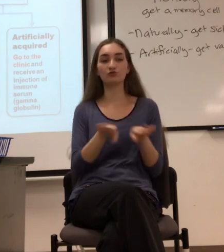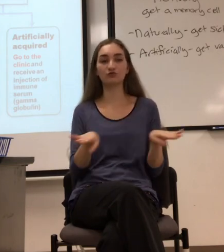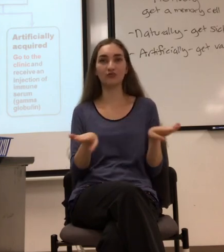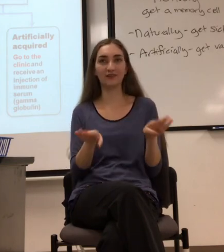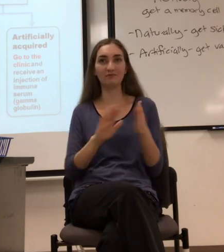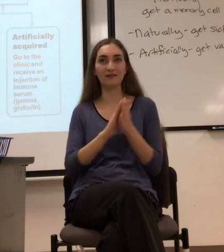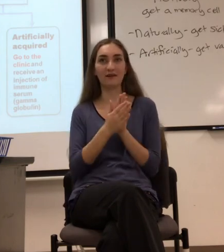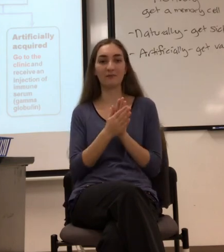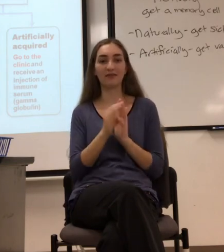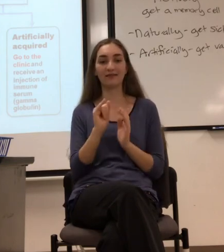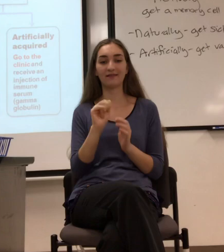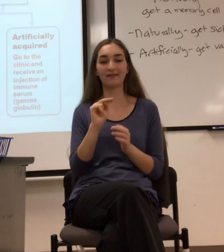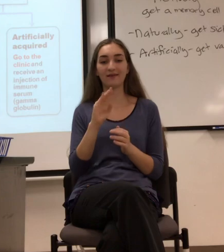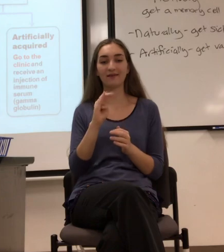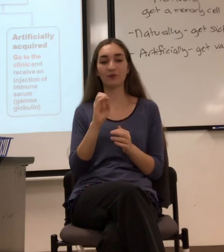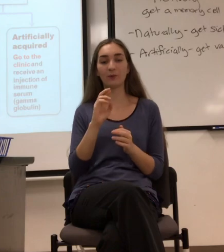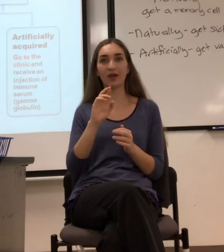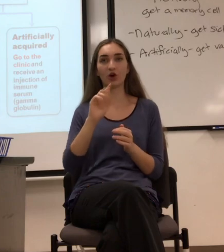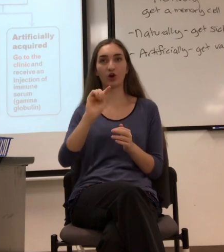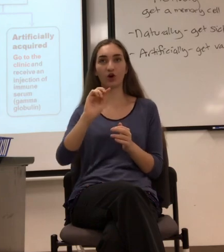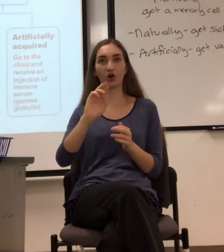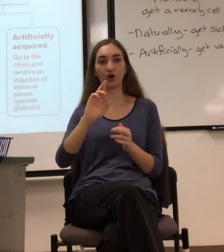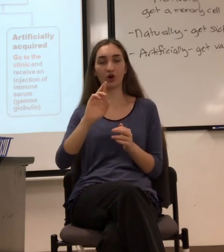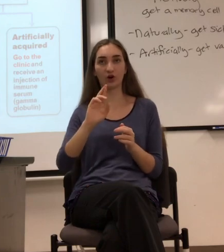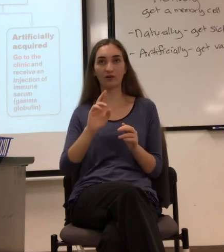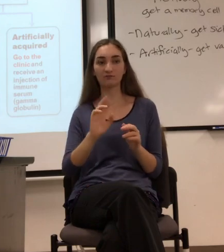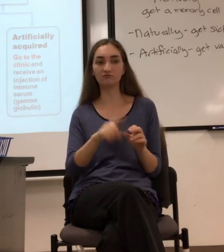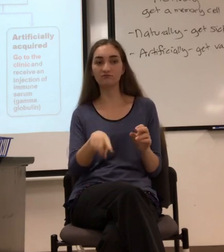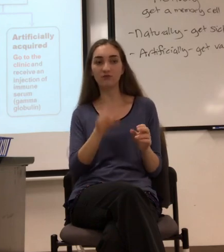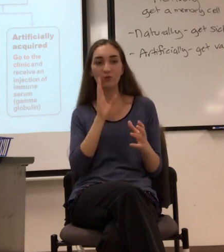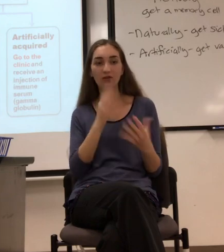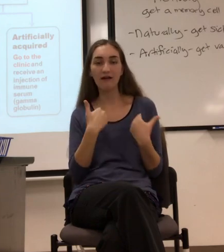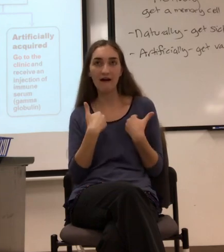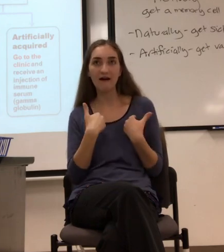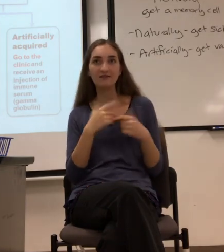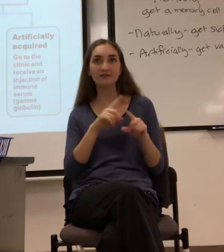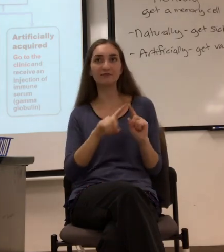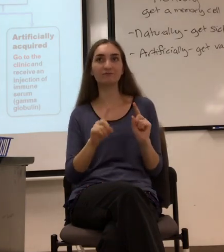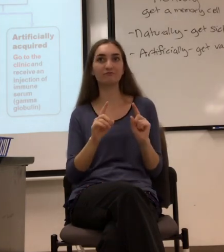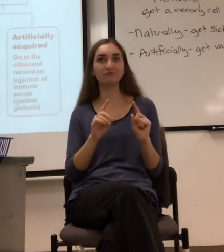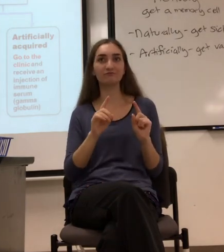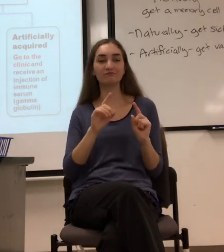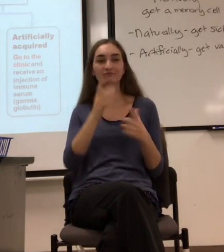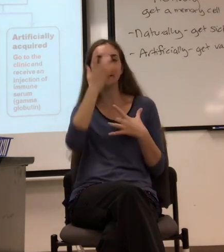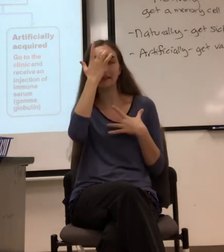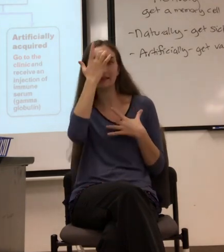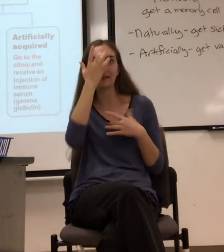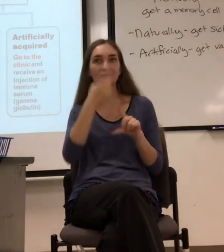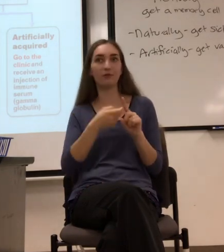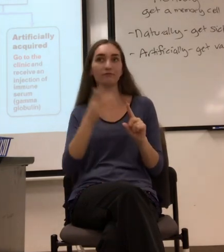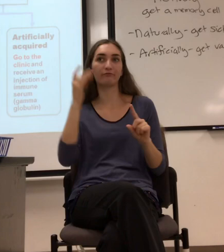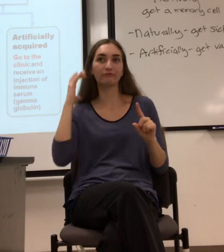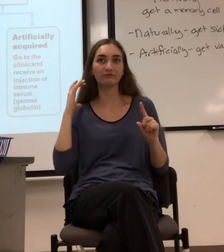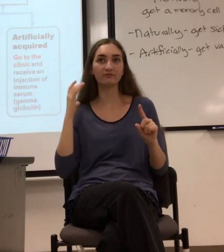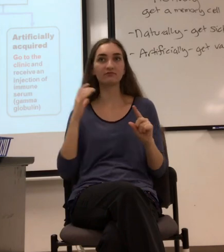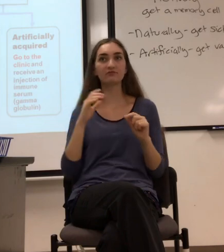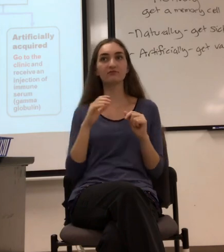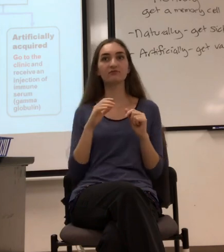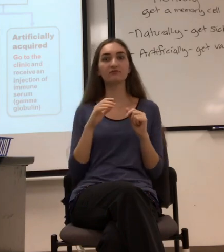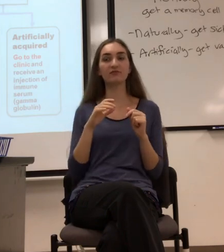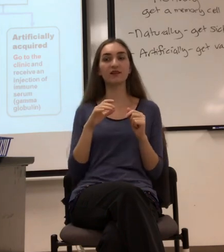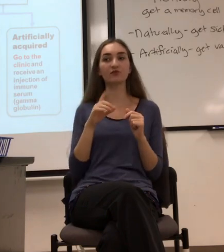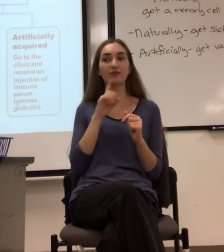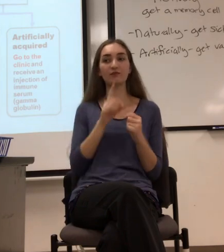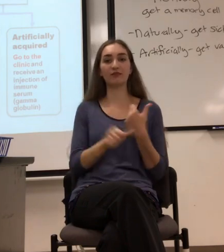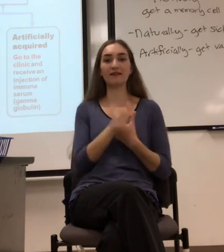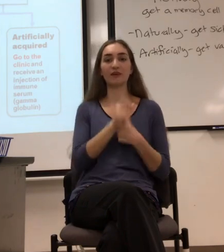back. And that's a public health risk. You're putting my kids at risk if your kids aren't vaccinated. And that's why I'm against it. It's a public health issue. It's